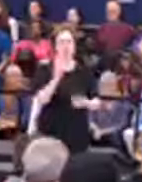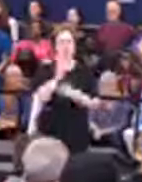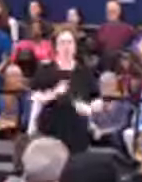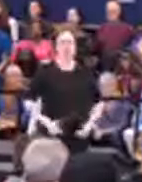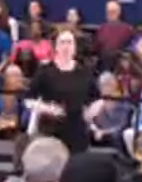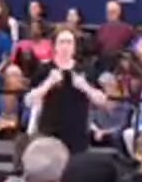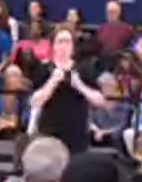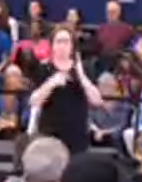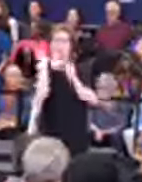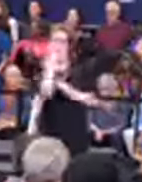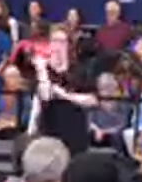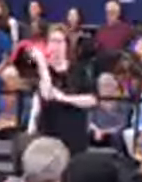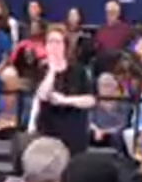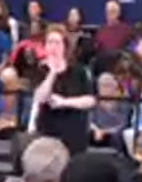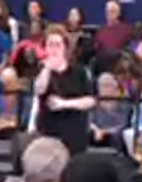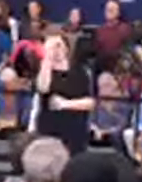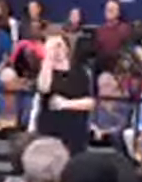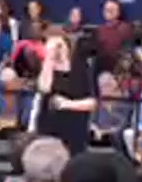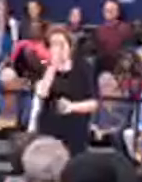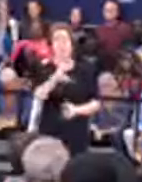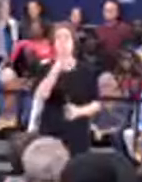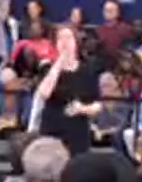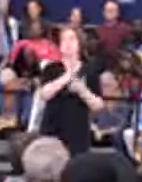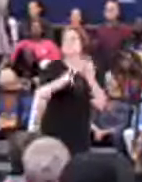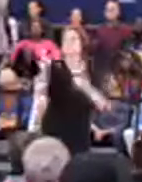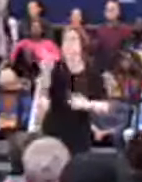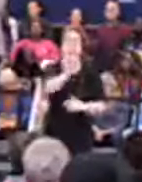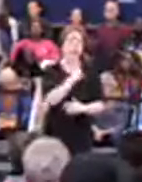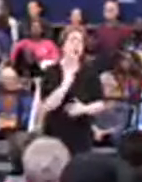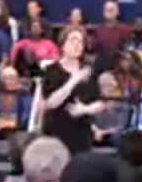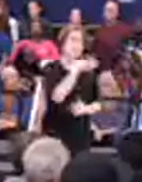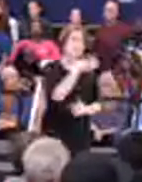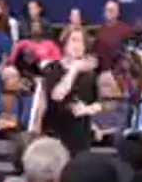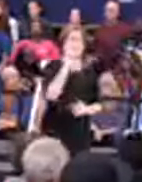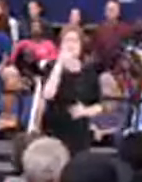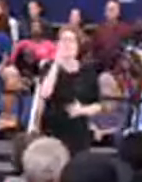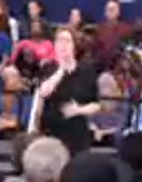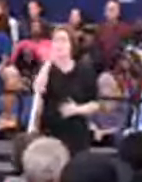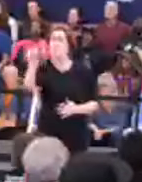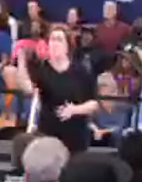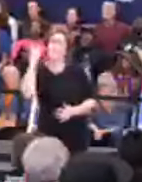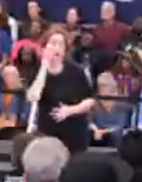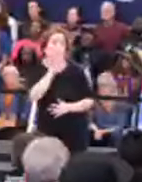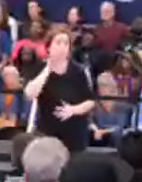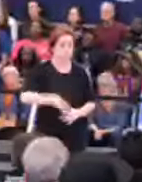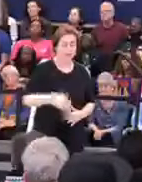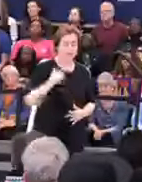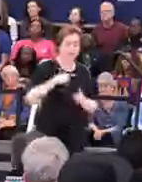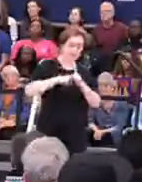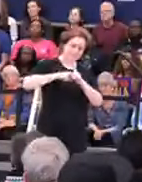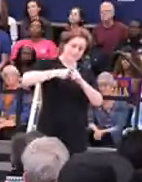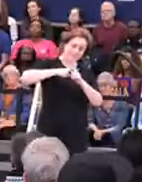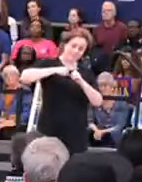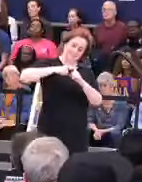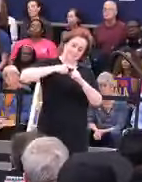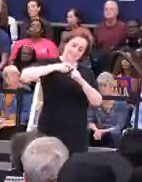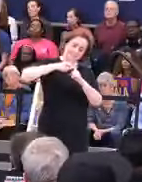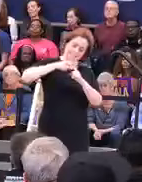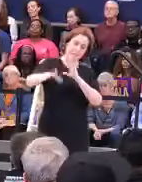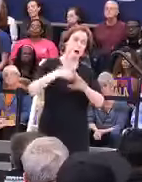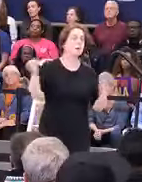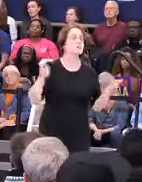look like, that there is a mother somewhere who is calling 911 because her child has a fever that is out of